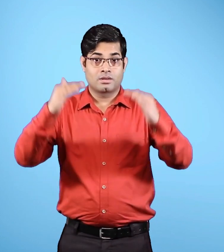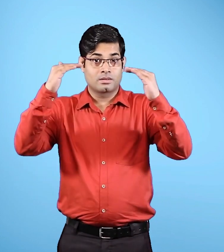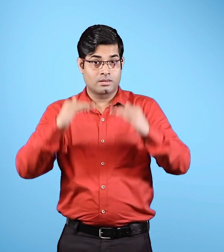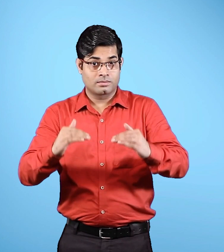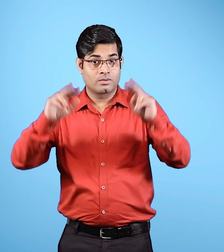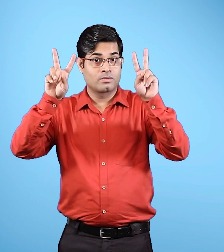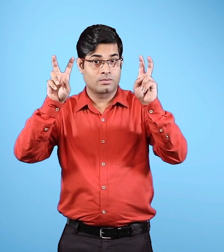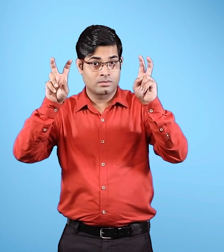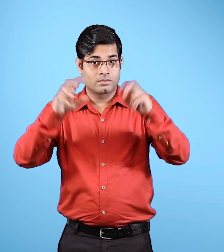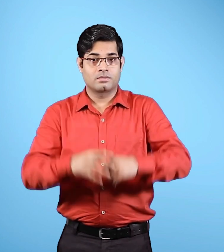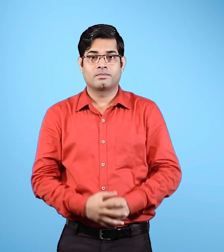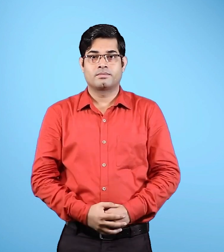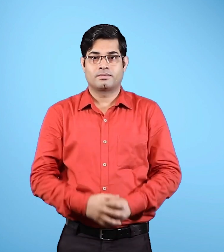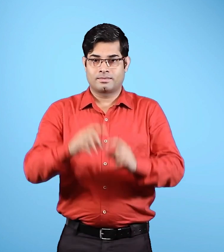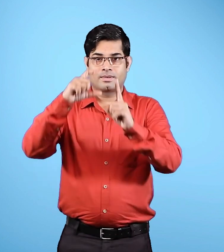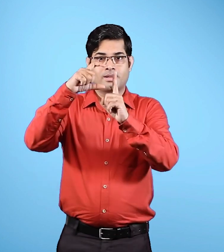What do dates mean?